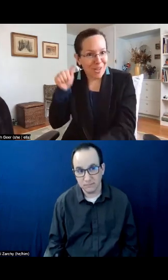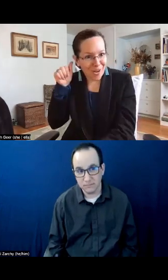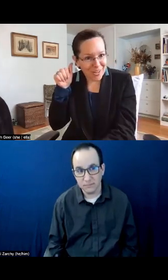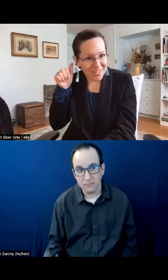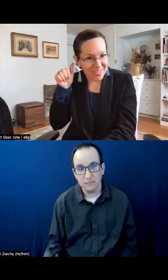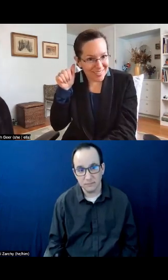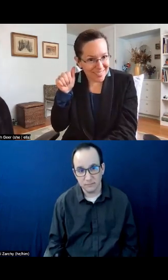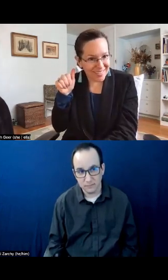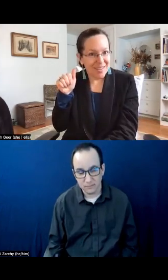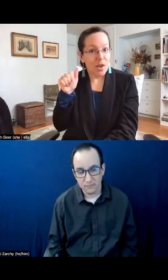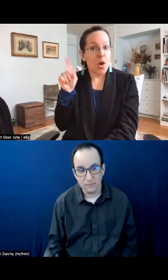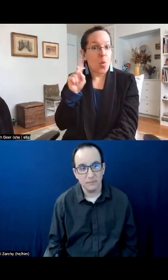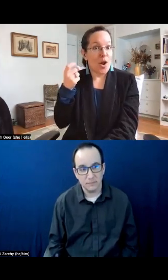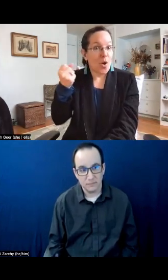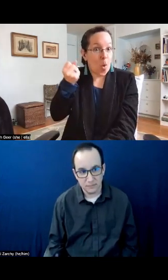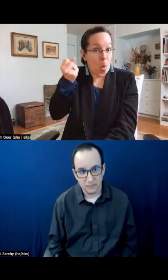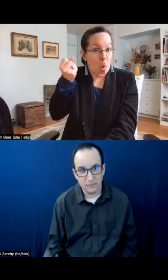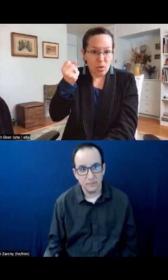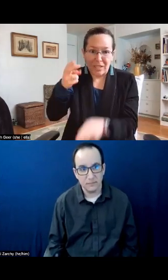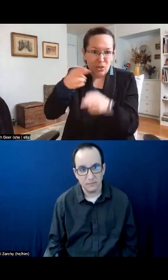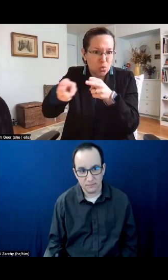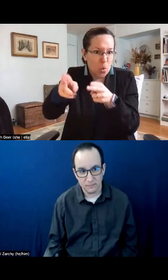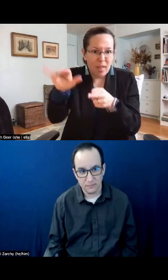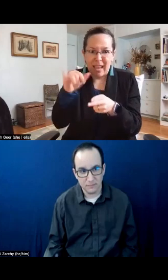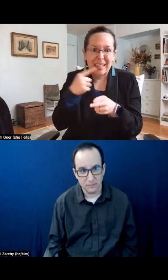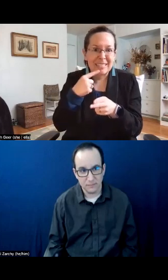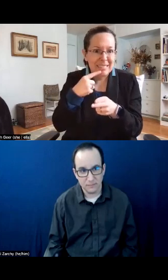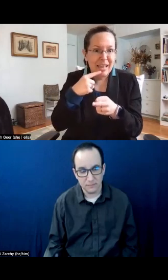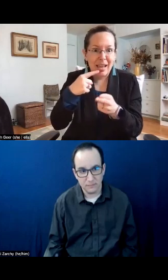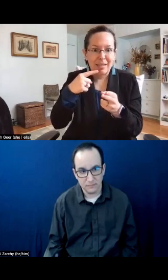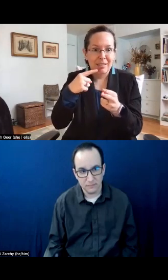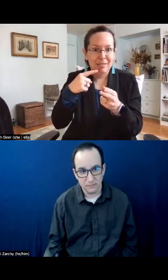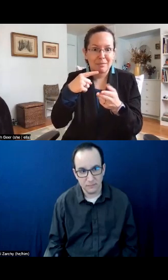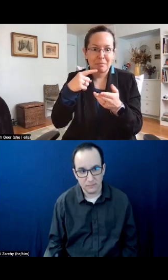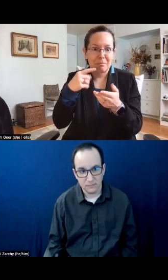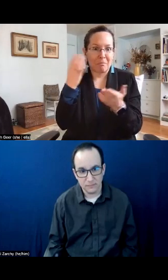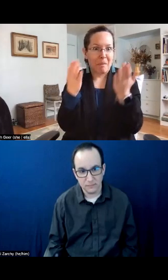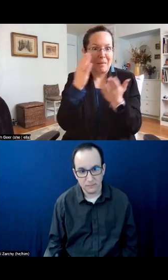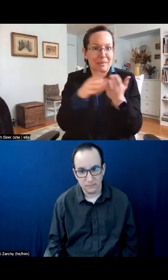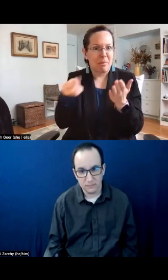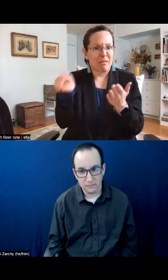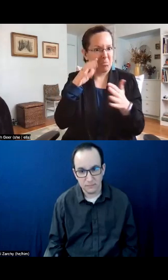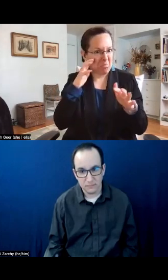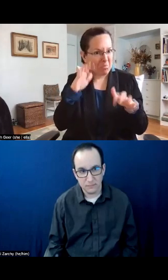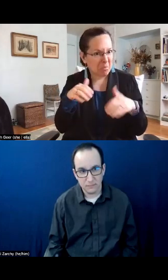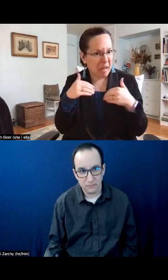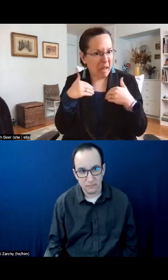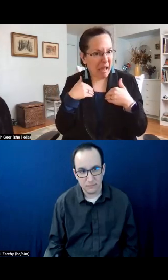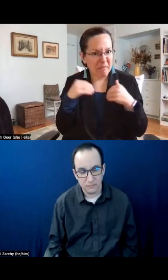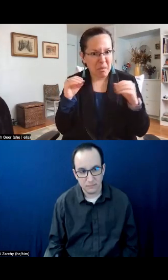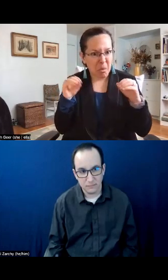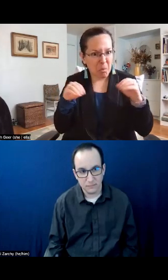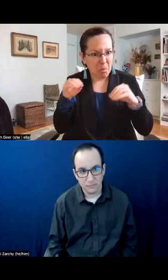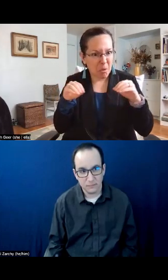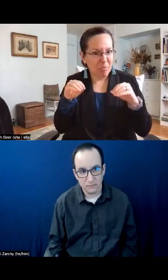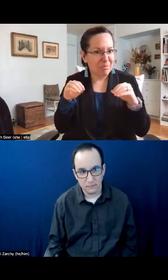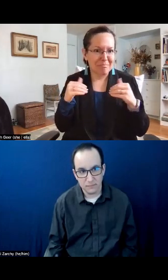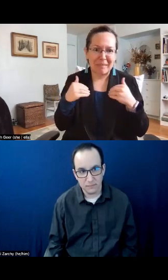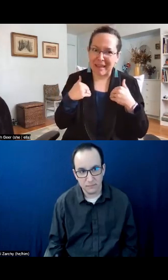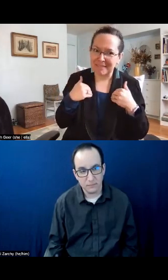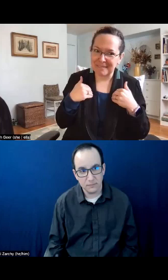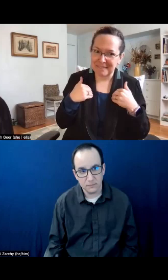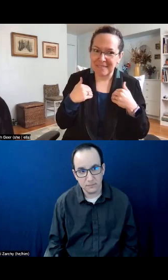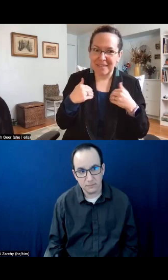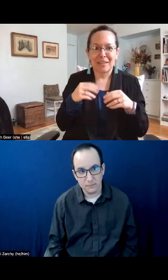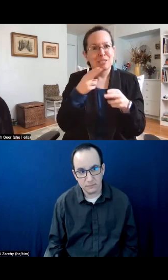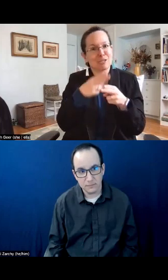Vowels tend to be a bit longer in their oral production, and the purpose that they serve in signed languages tends to be longer in